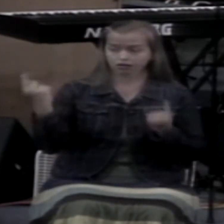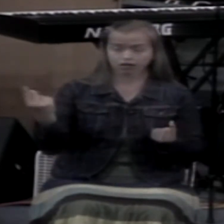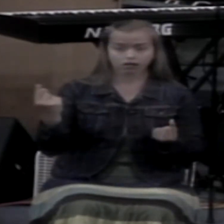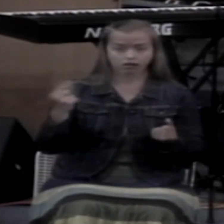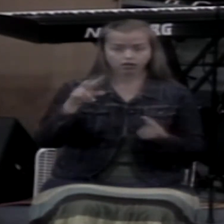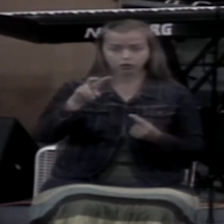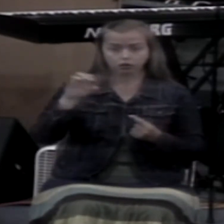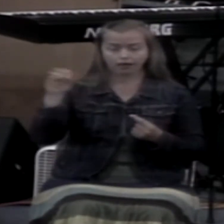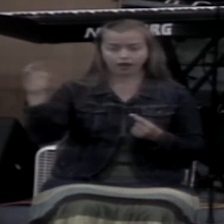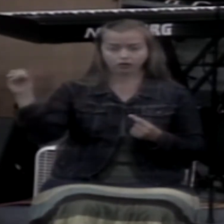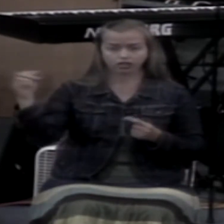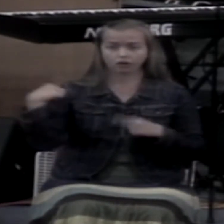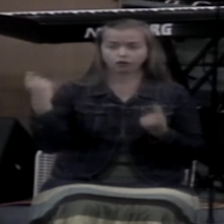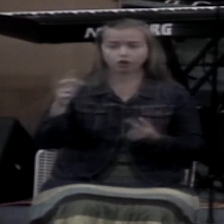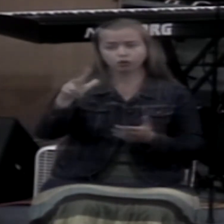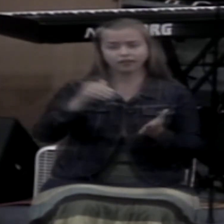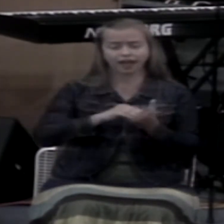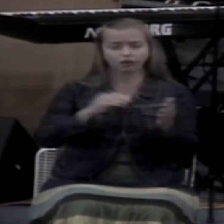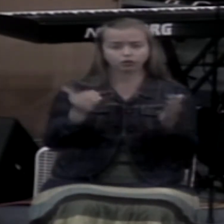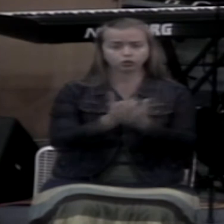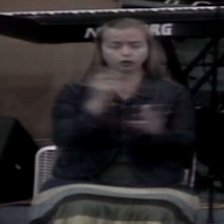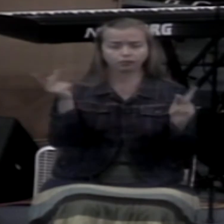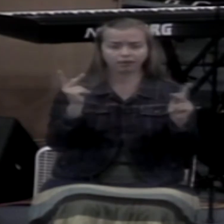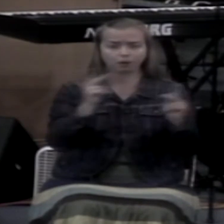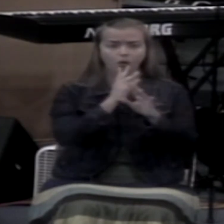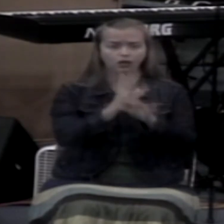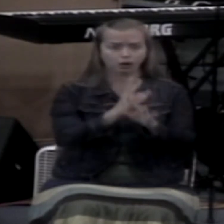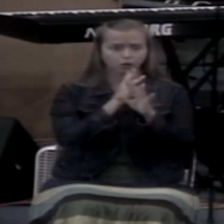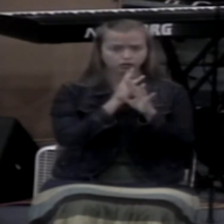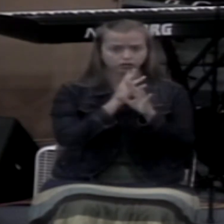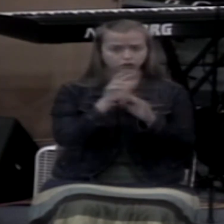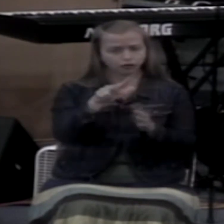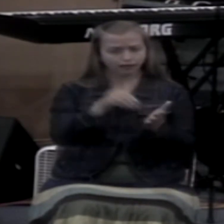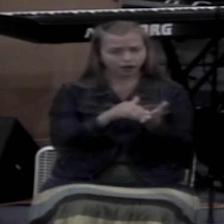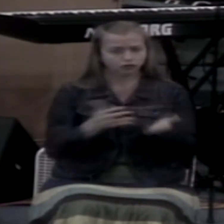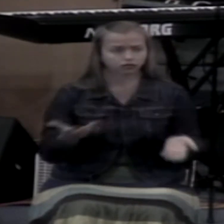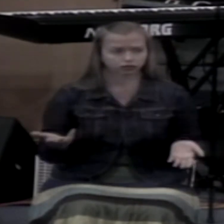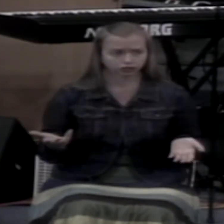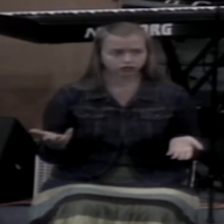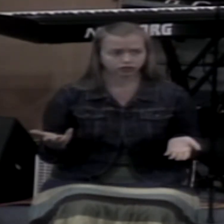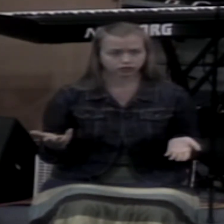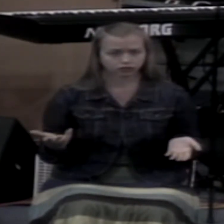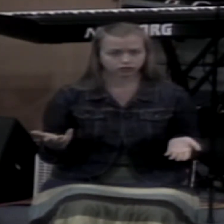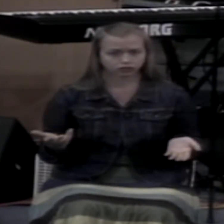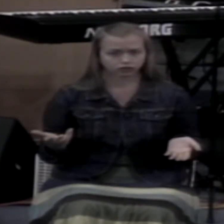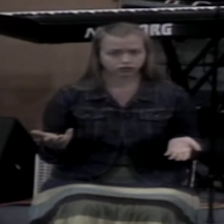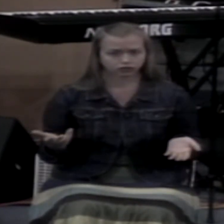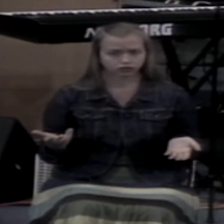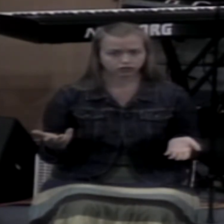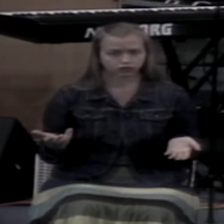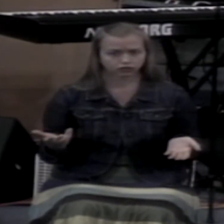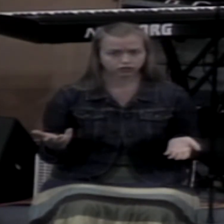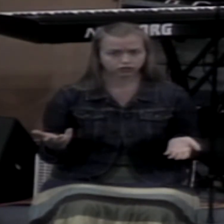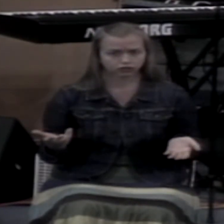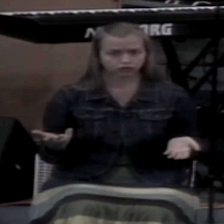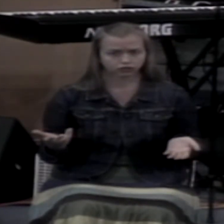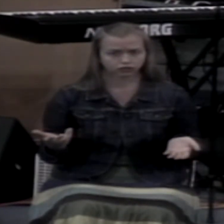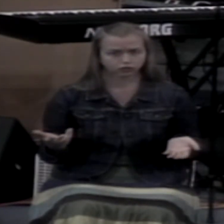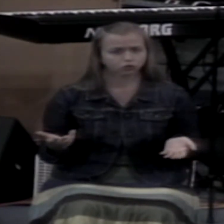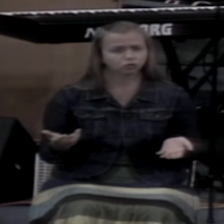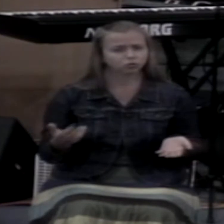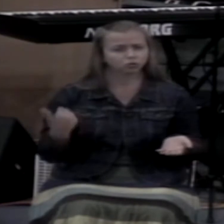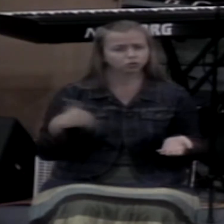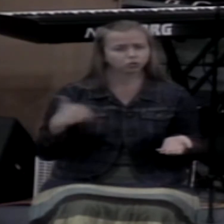Now, you can't have that many people coming to the Lord unless you have a